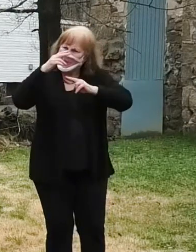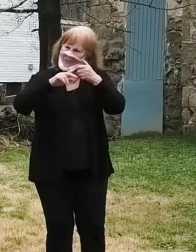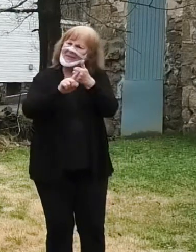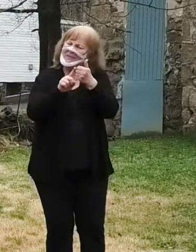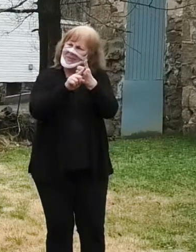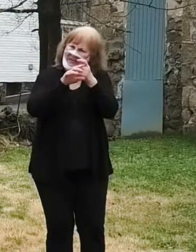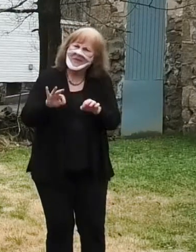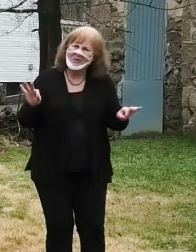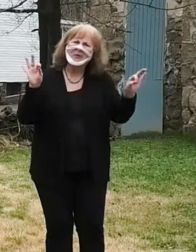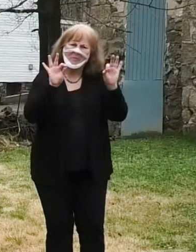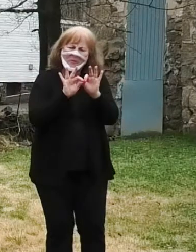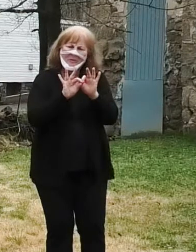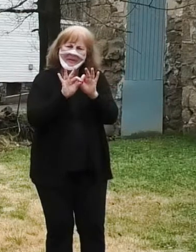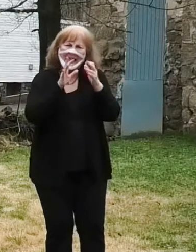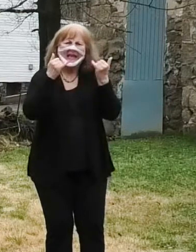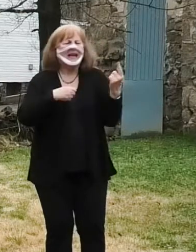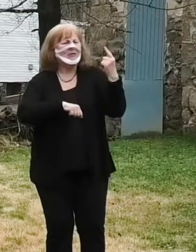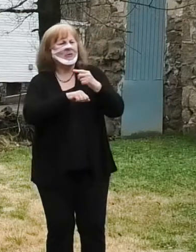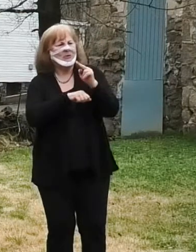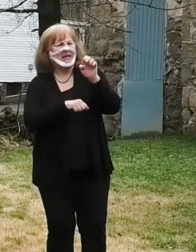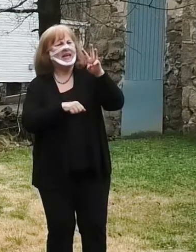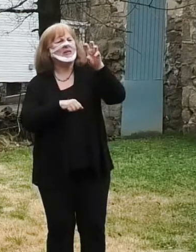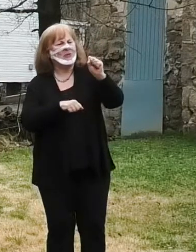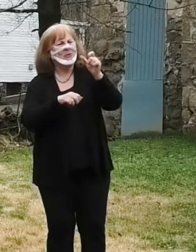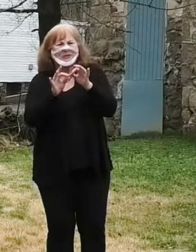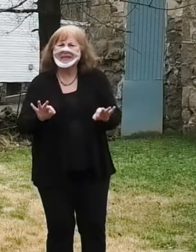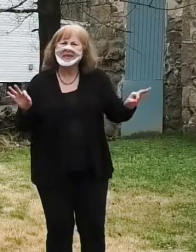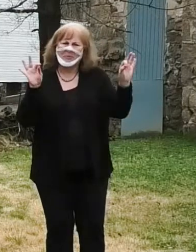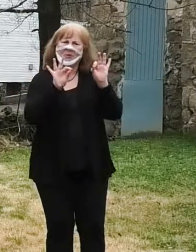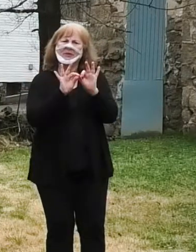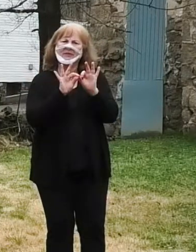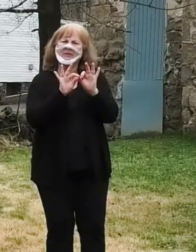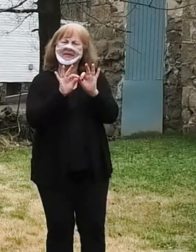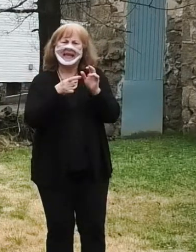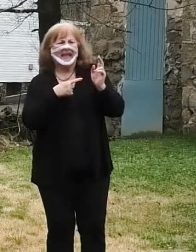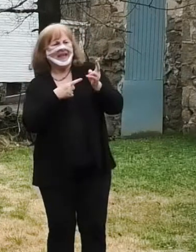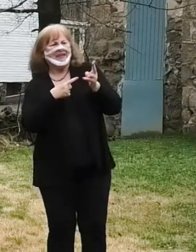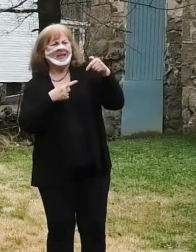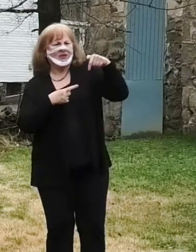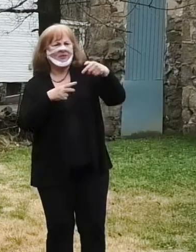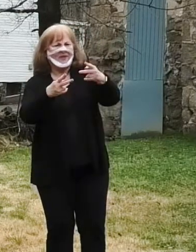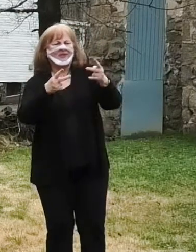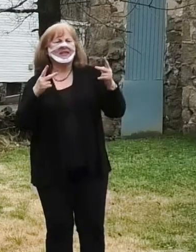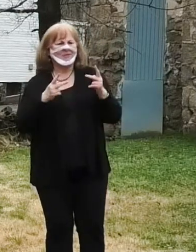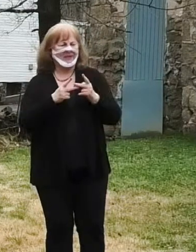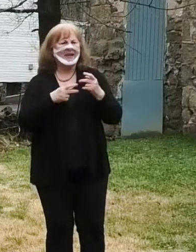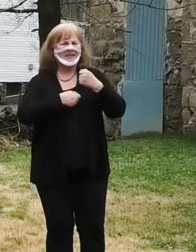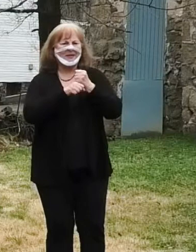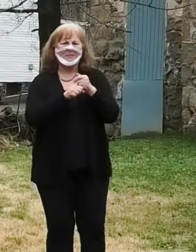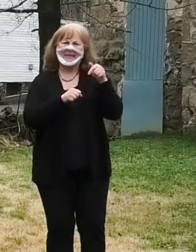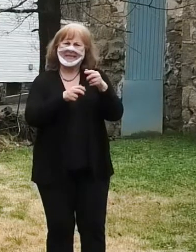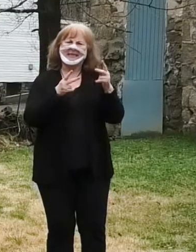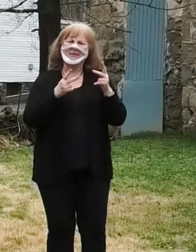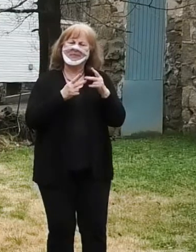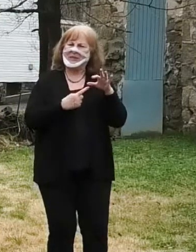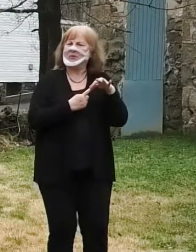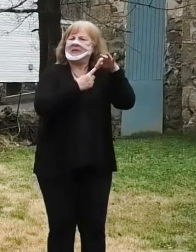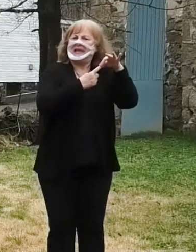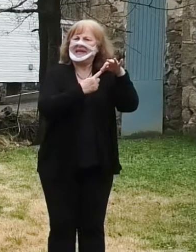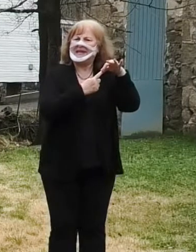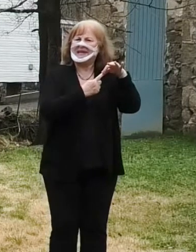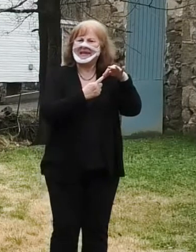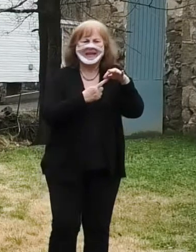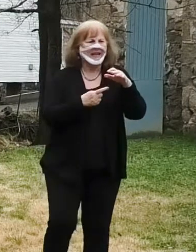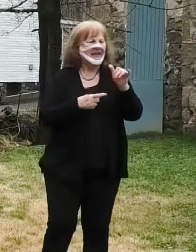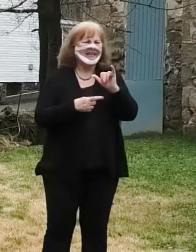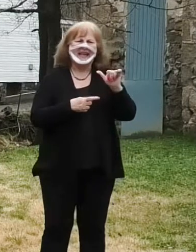And as a result, today's news matters. The history of this place is what makes this place unique and unlike any other